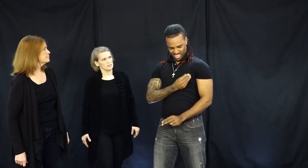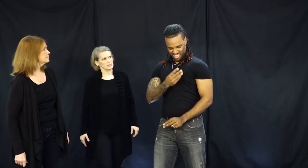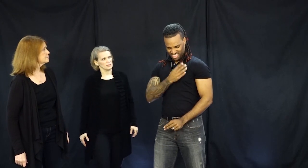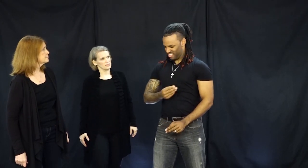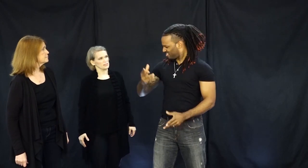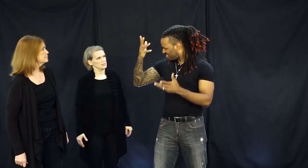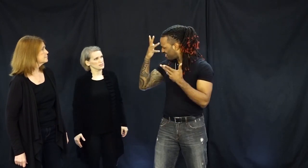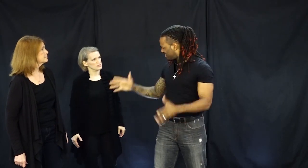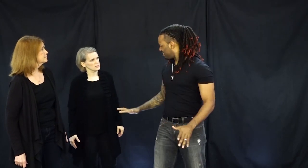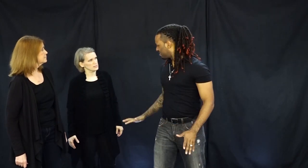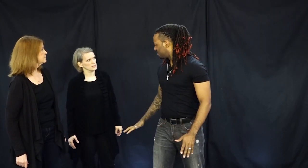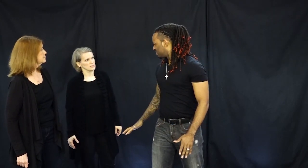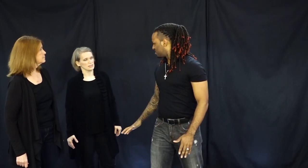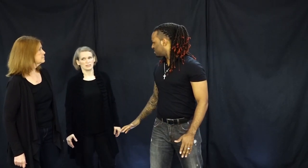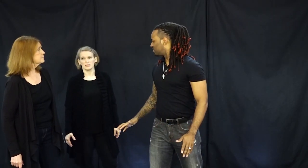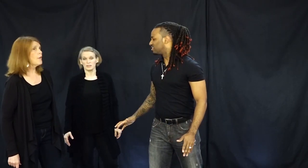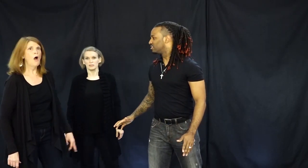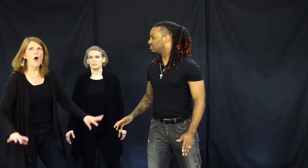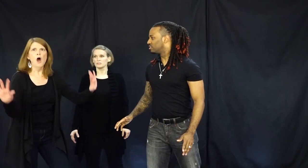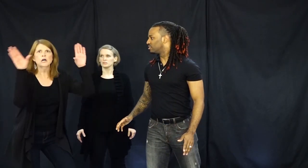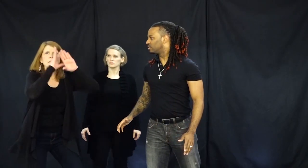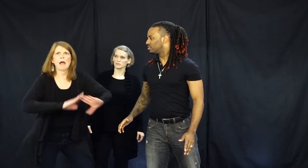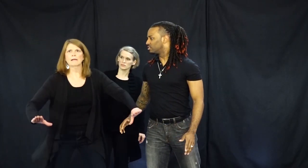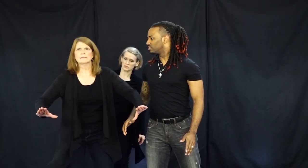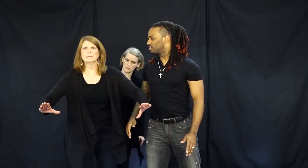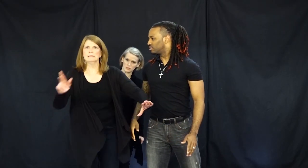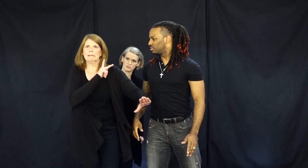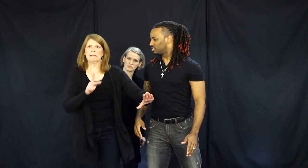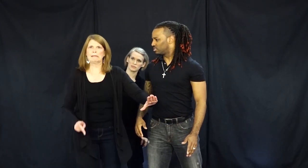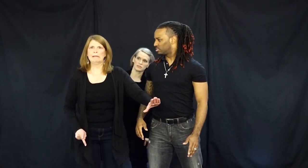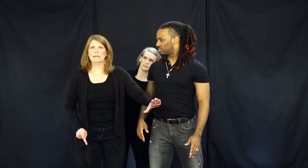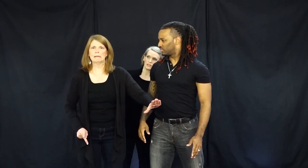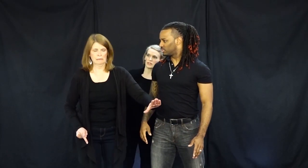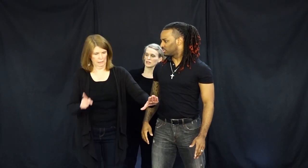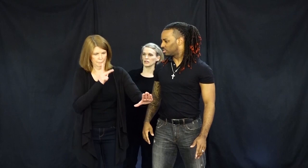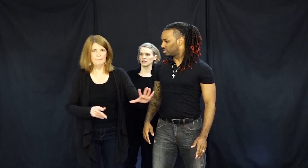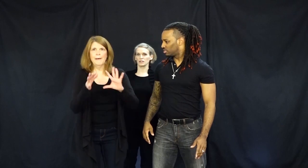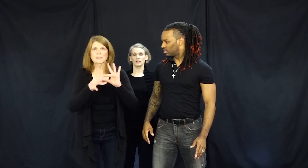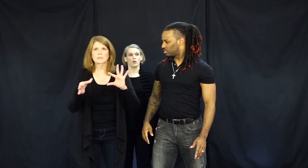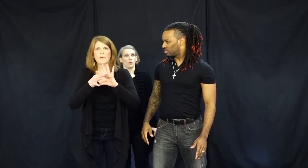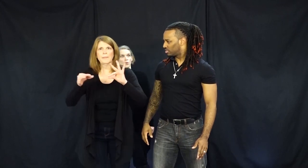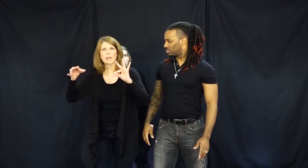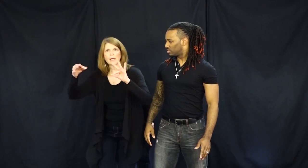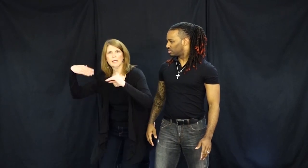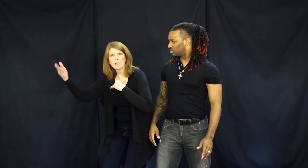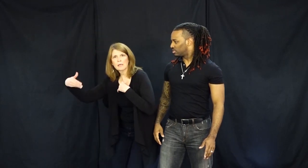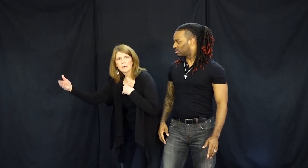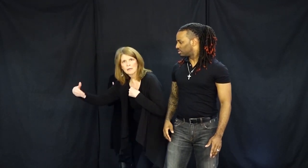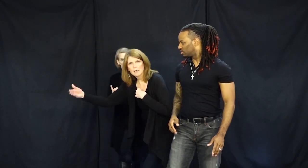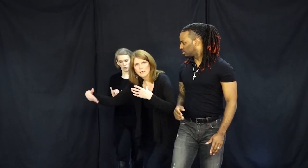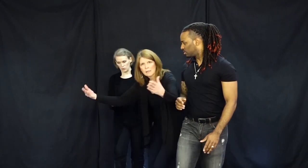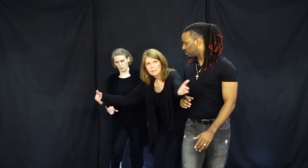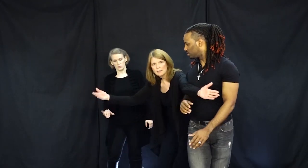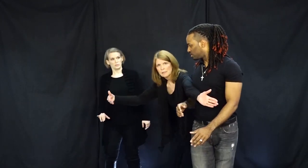the niceties. Silence! A message from the king. A message from the king. A message from